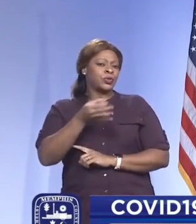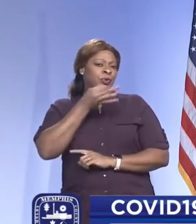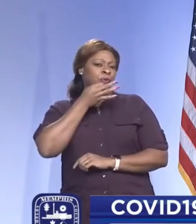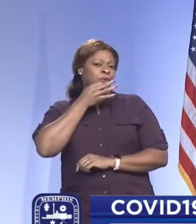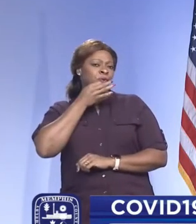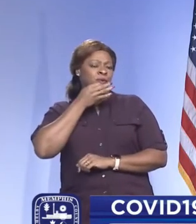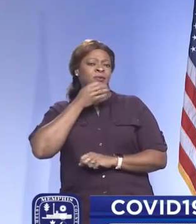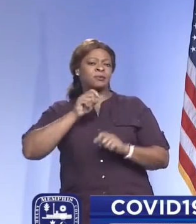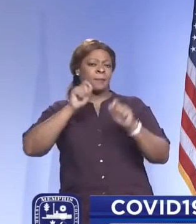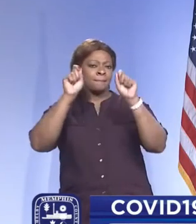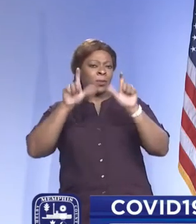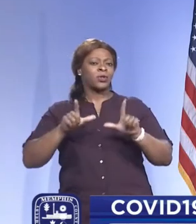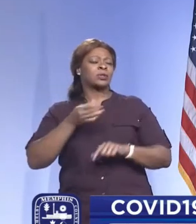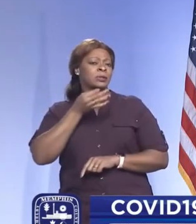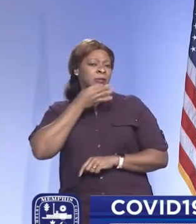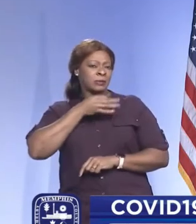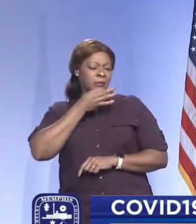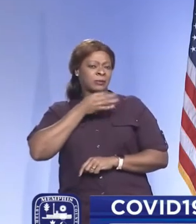out shortly